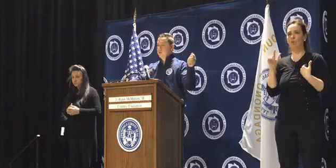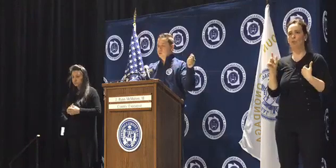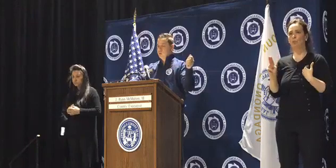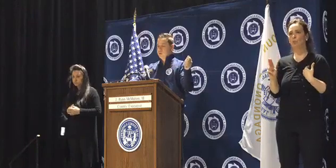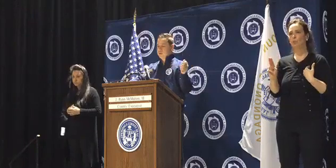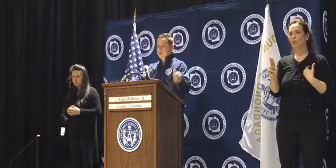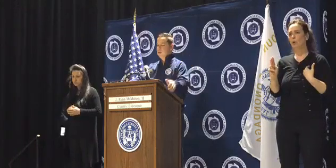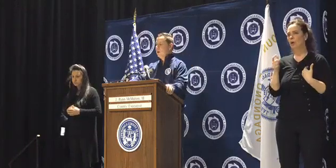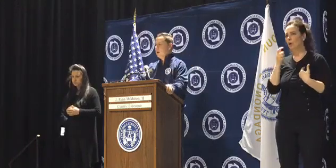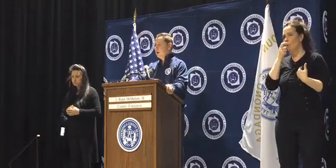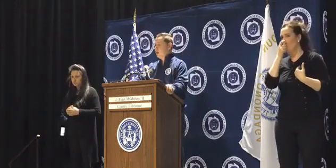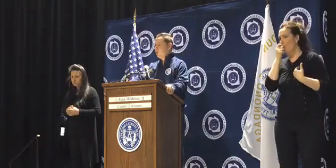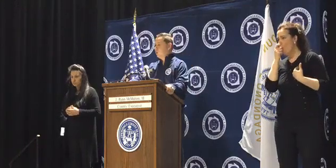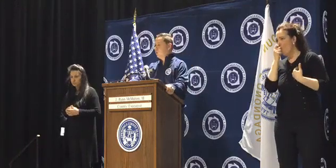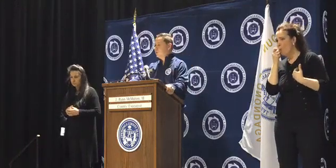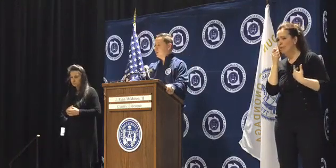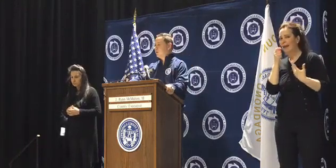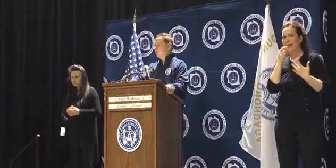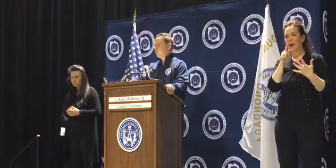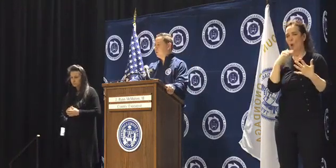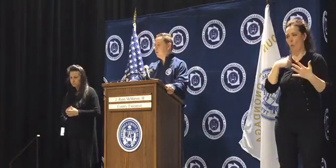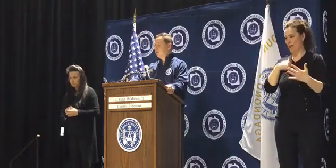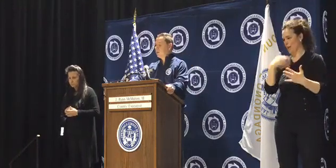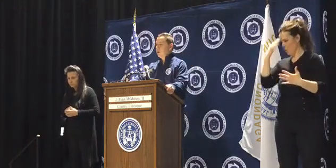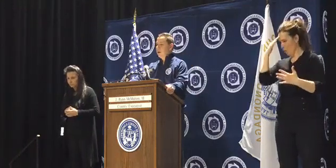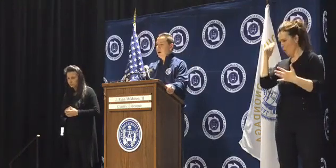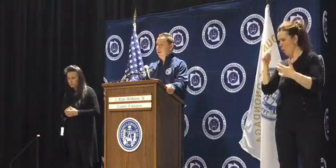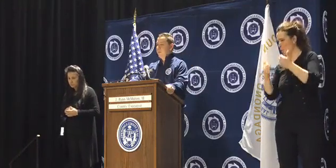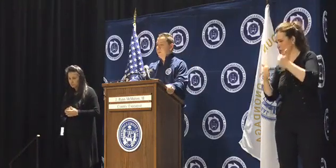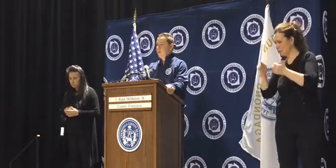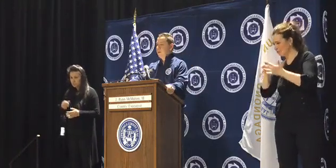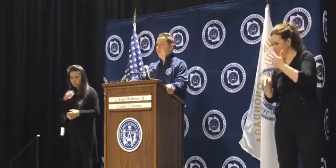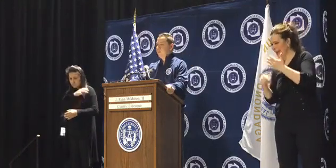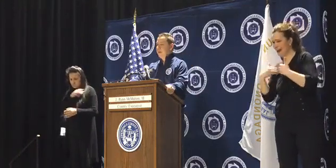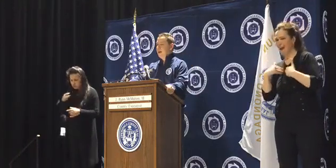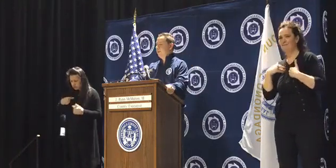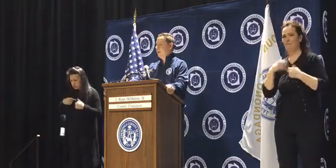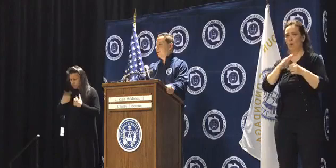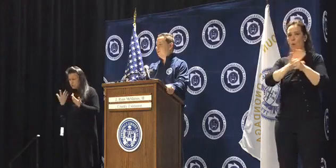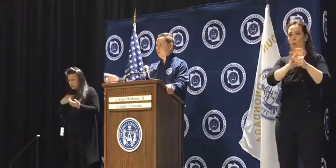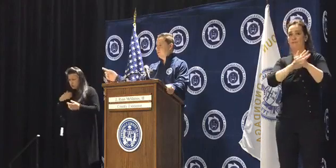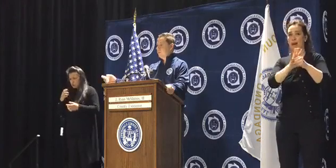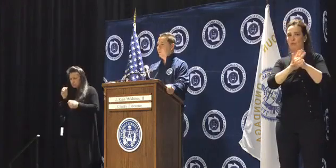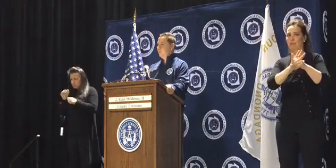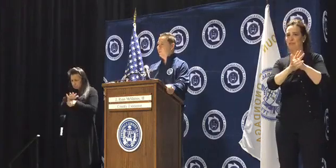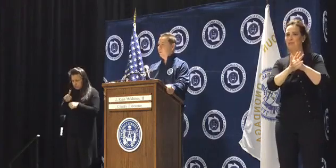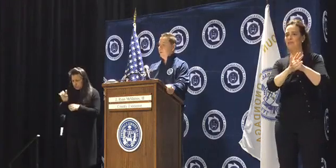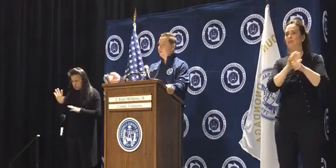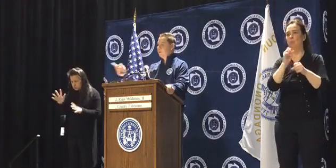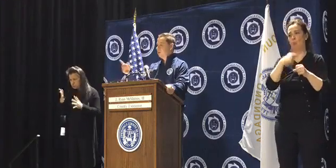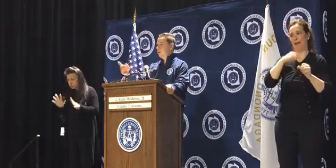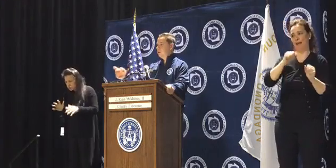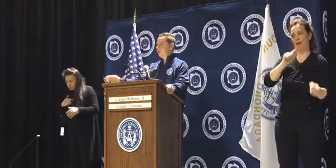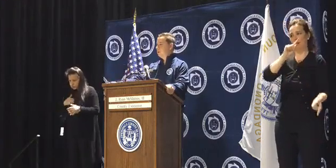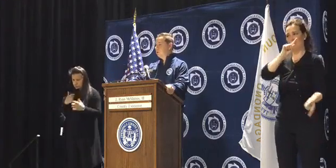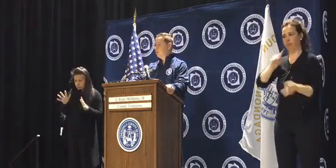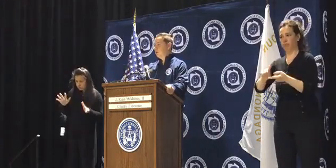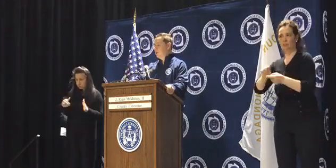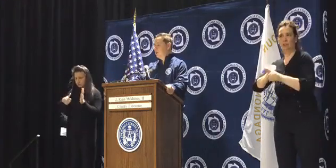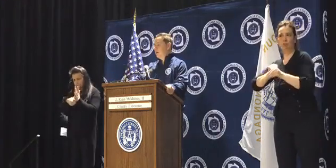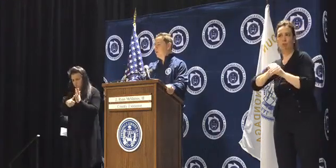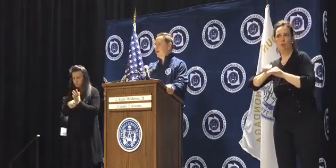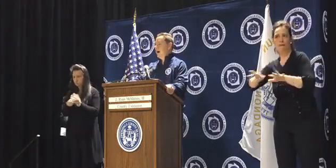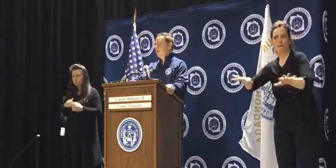know who needs to be quarantined, and now we can really start to get in front of this. Bad behavior with people coming from outside the community into the